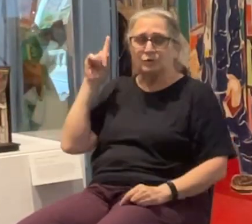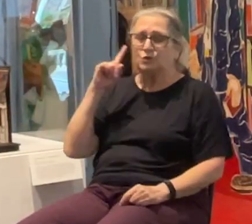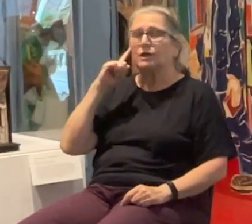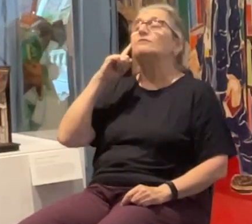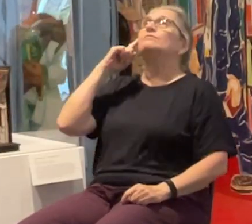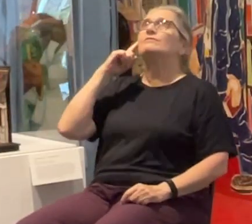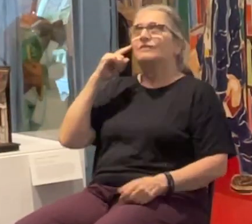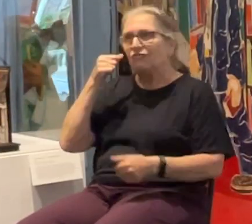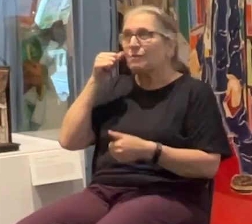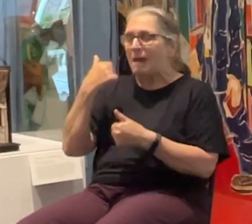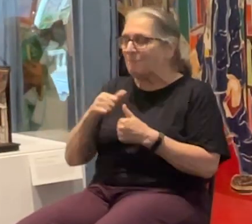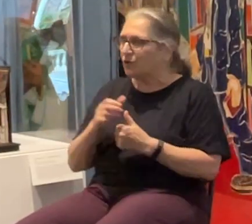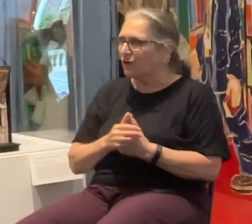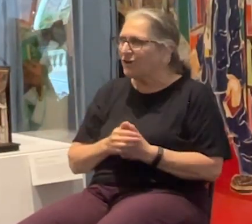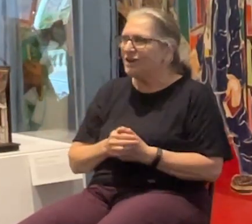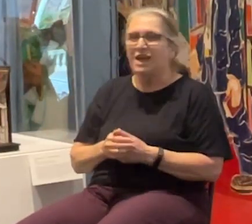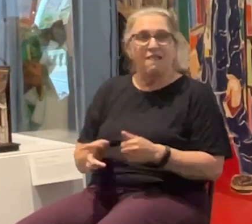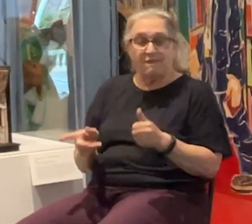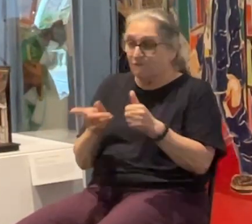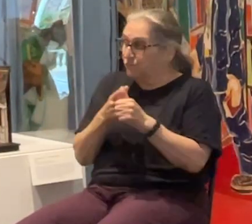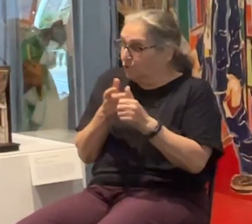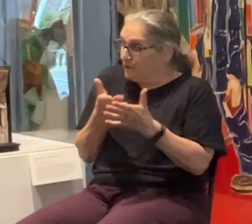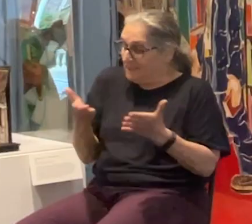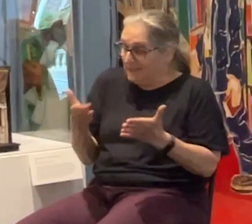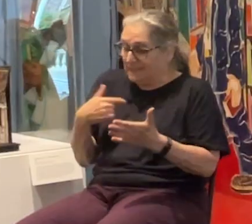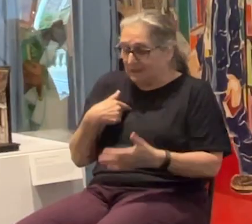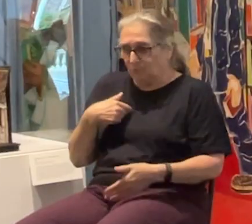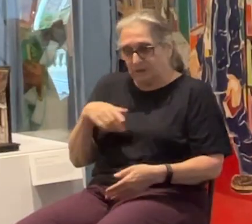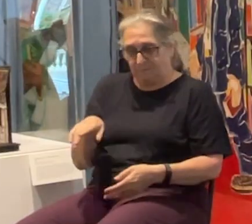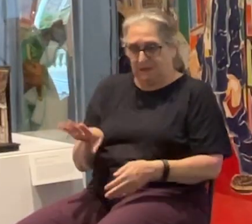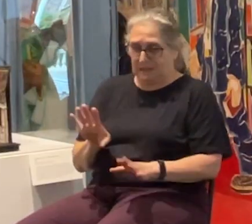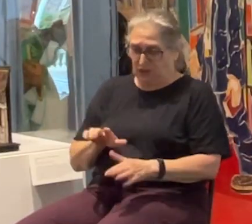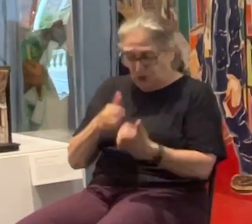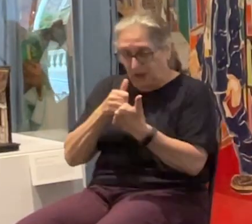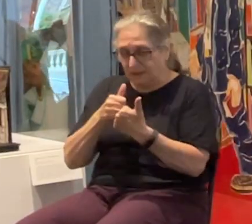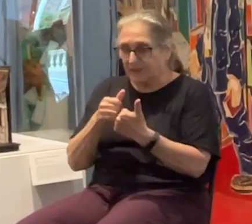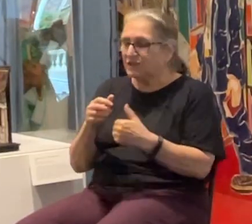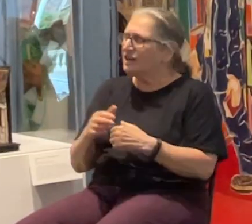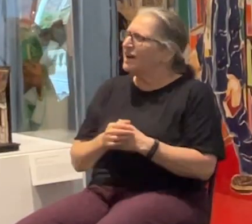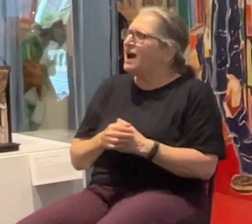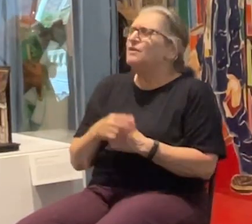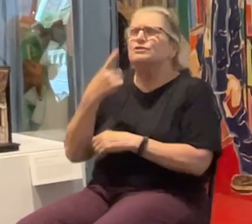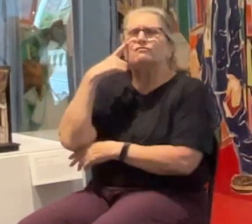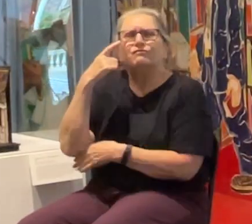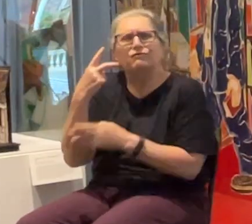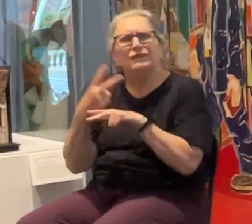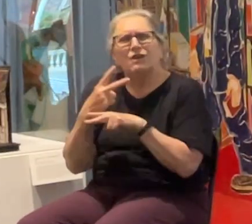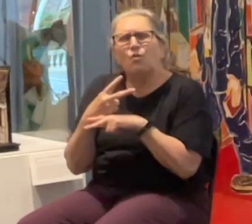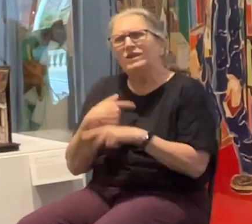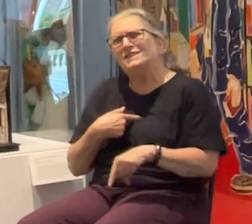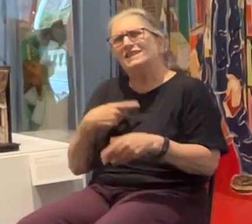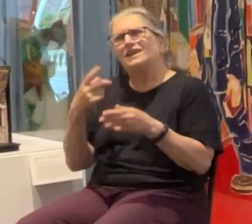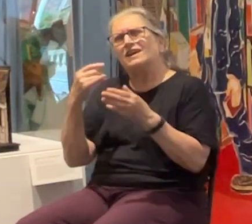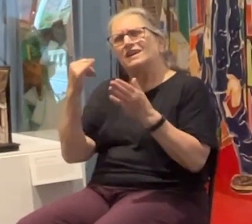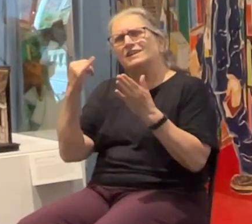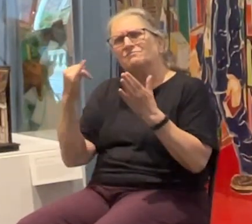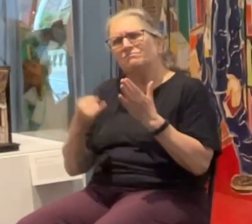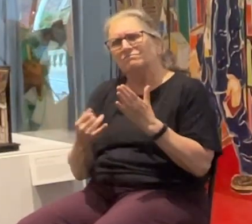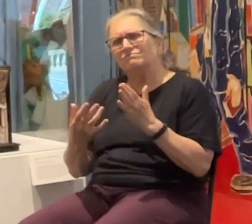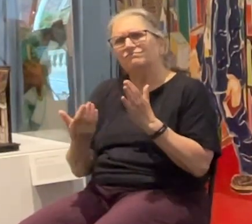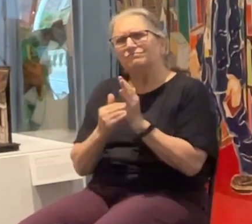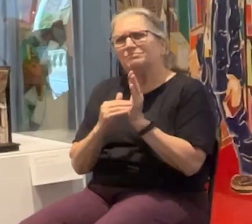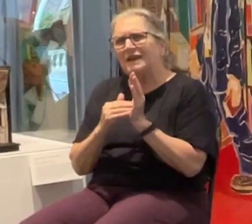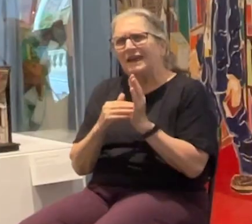the first thing that I felt I had a challenge was actually figuring out what I had remade and what was original. And I was like, I